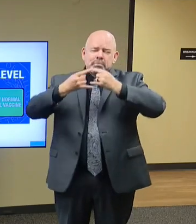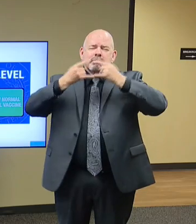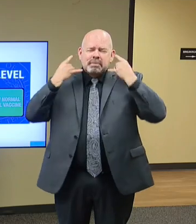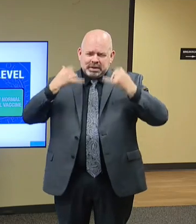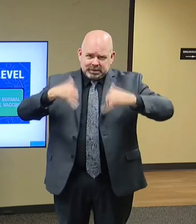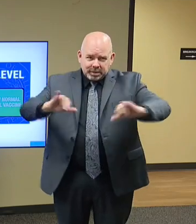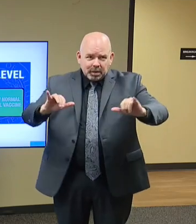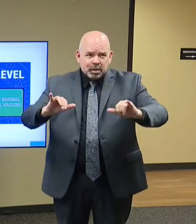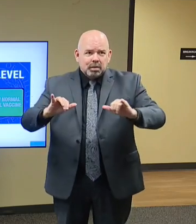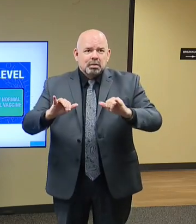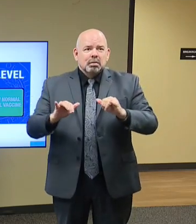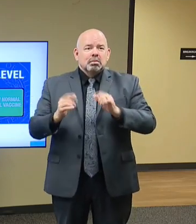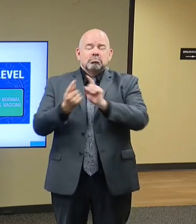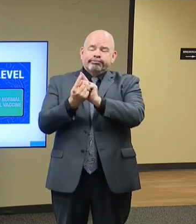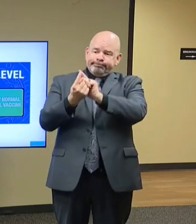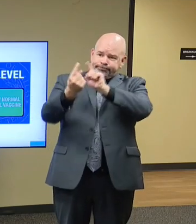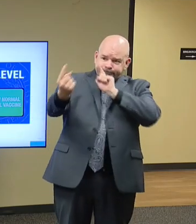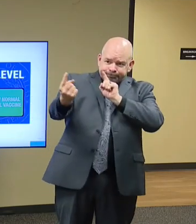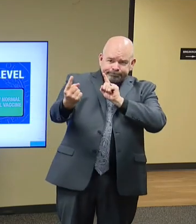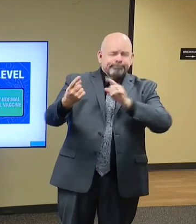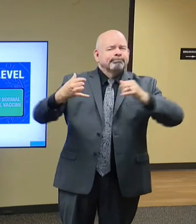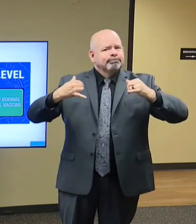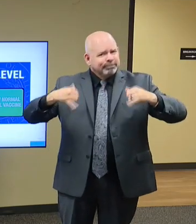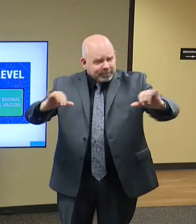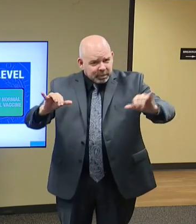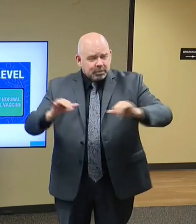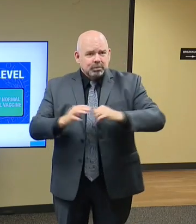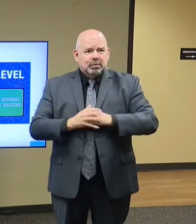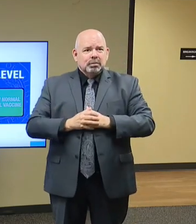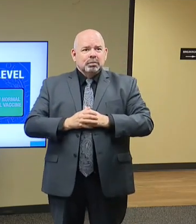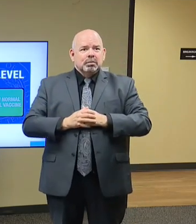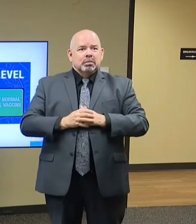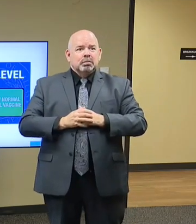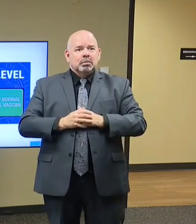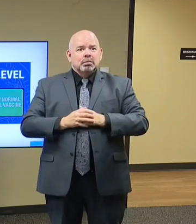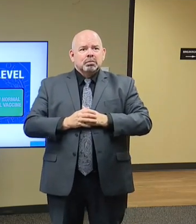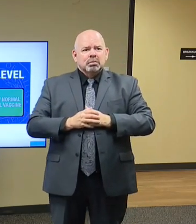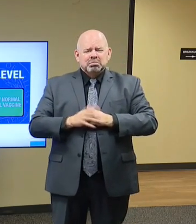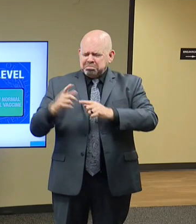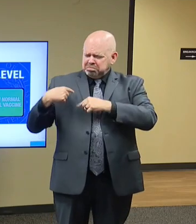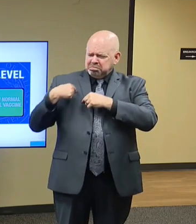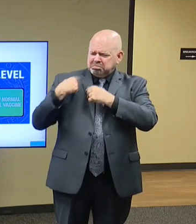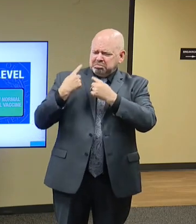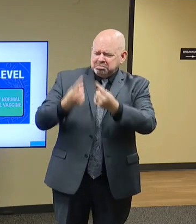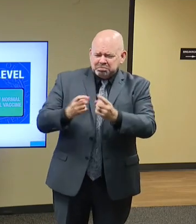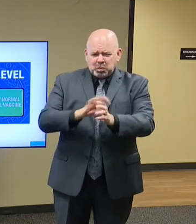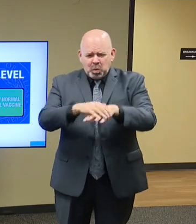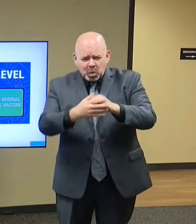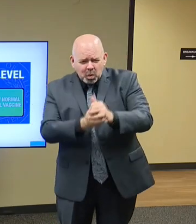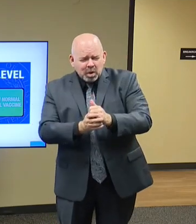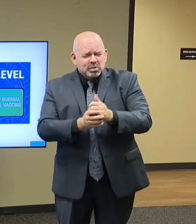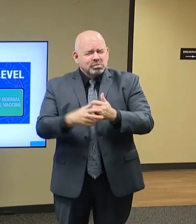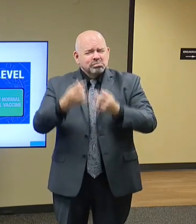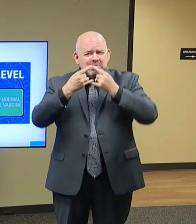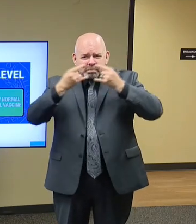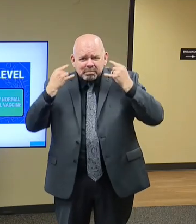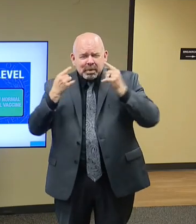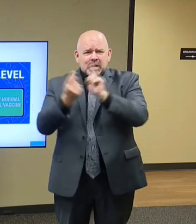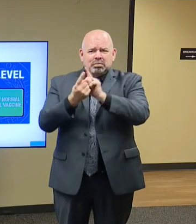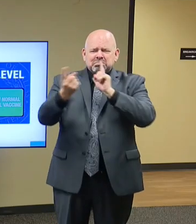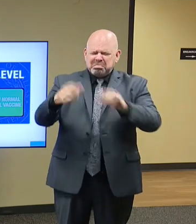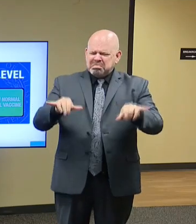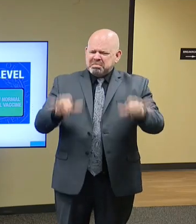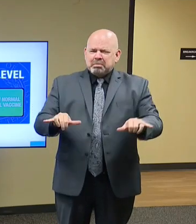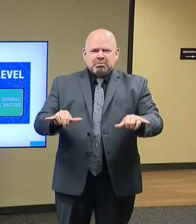hands frequently, and doing all of those things that have proven to be effective in stopping the spread of